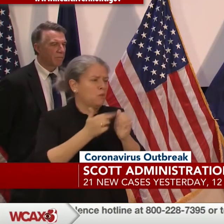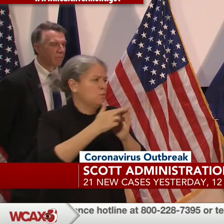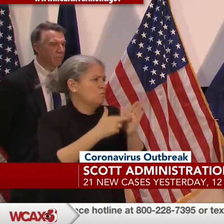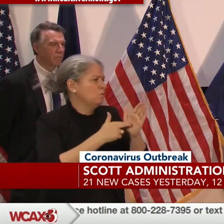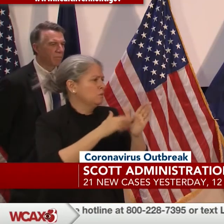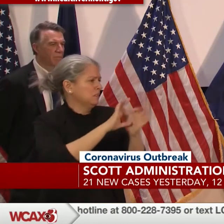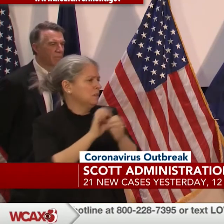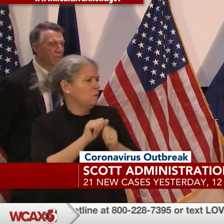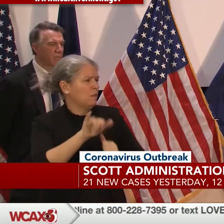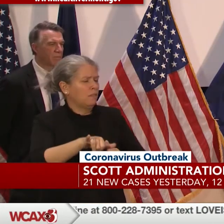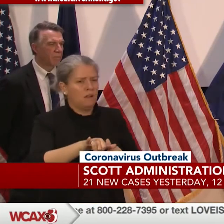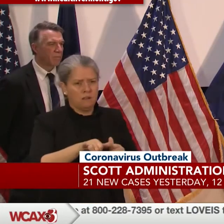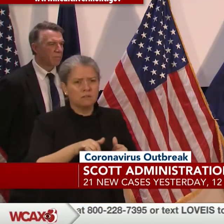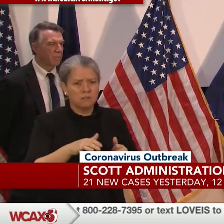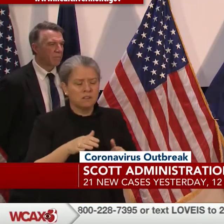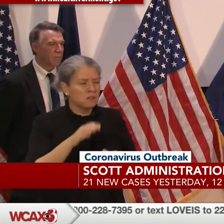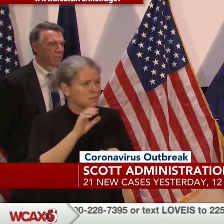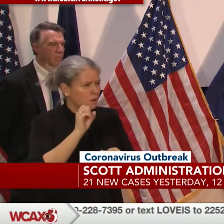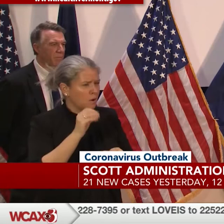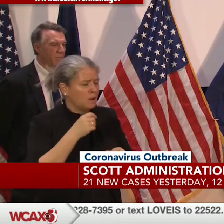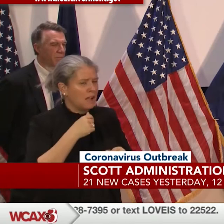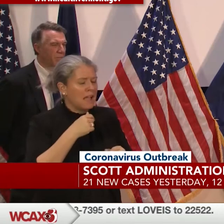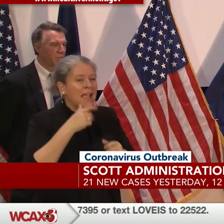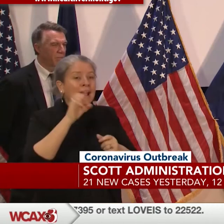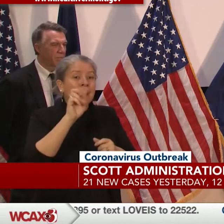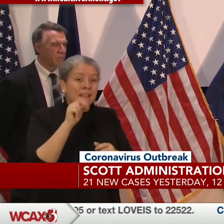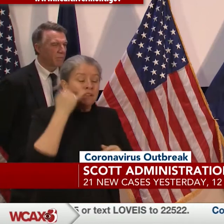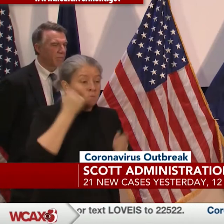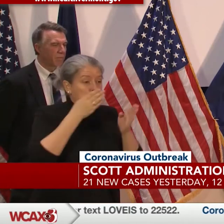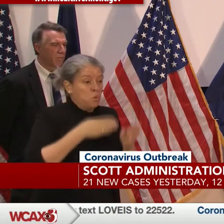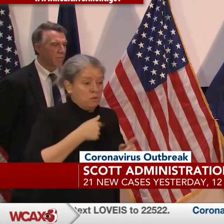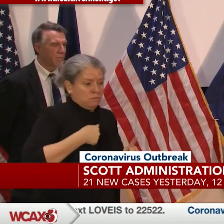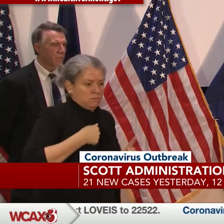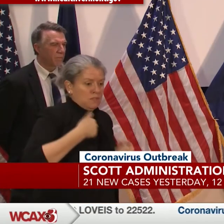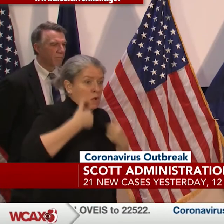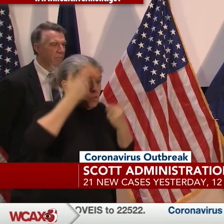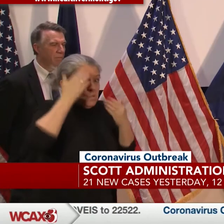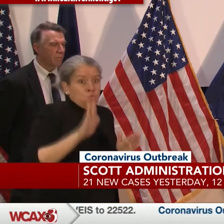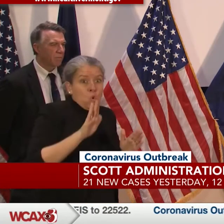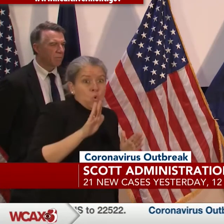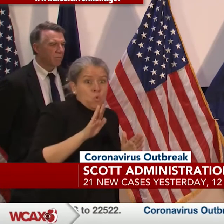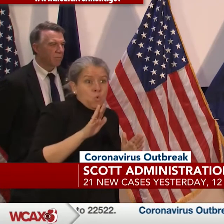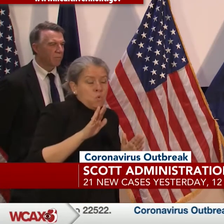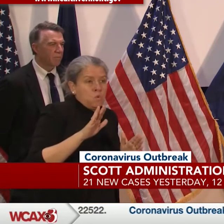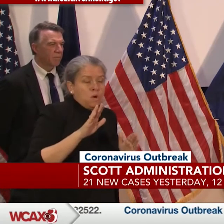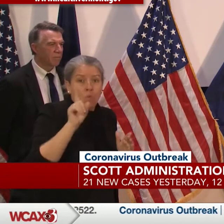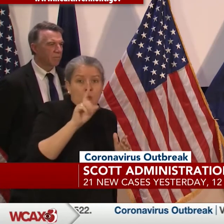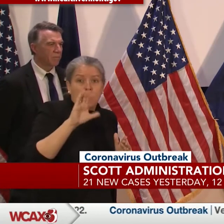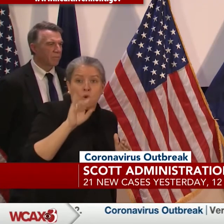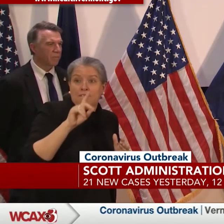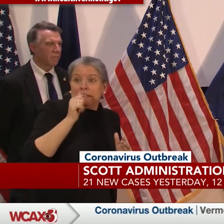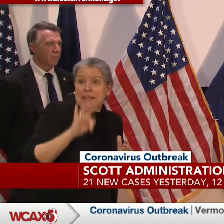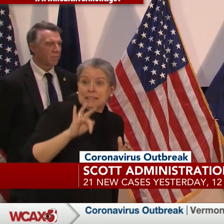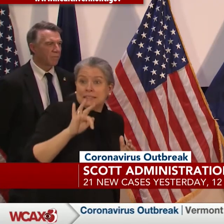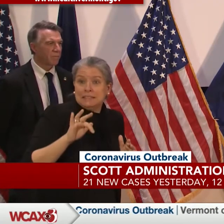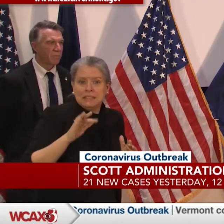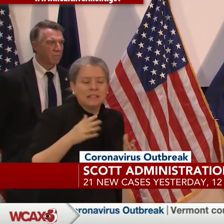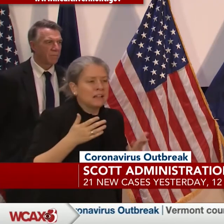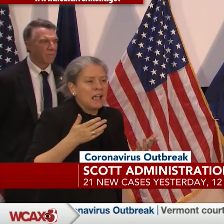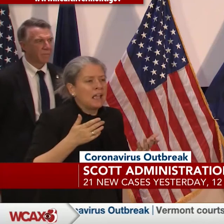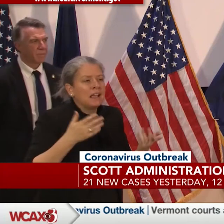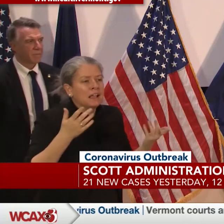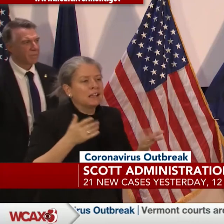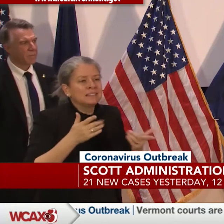that. So I would hate to think that there would be an employee that feels they're at risk because that fact and